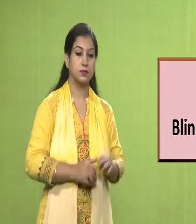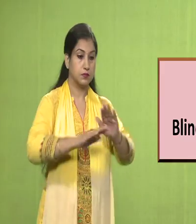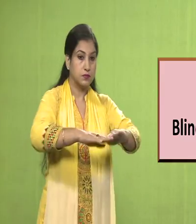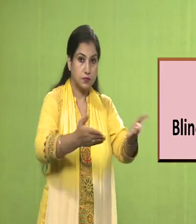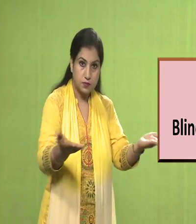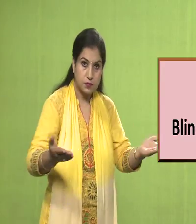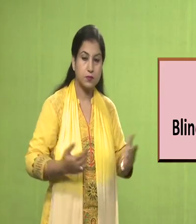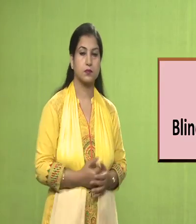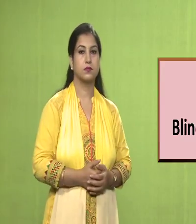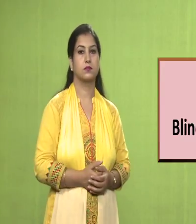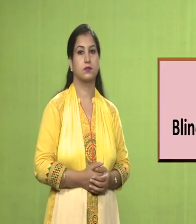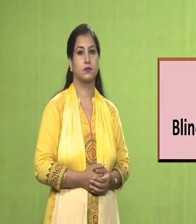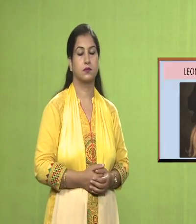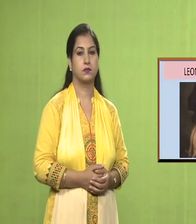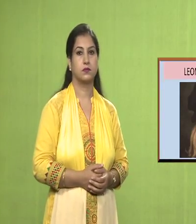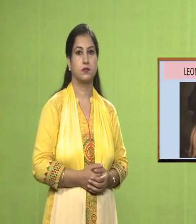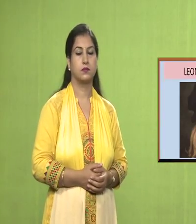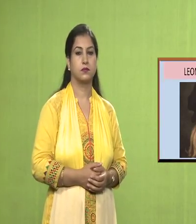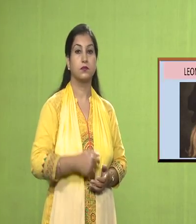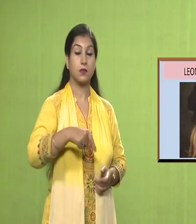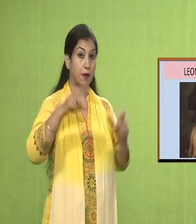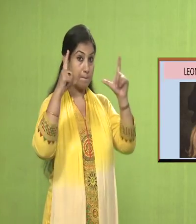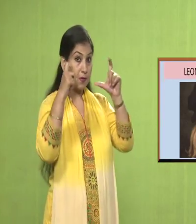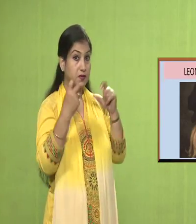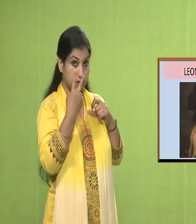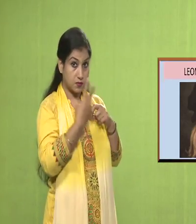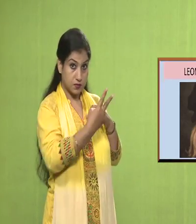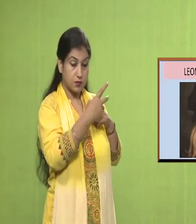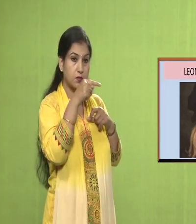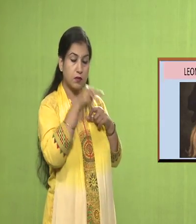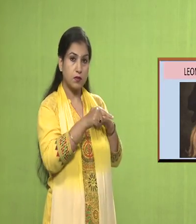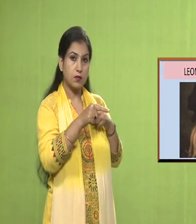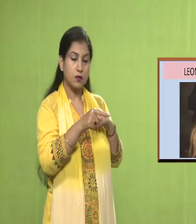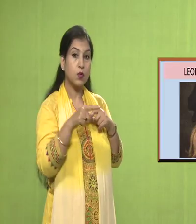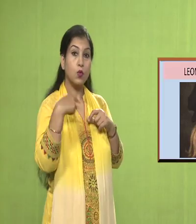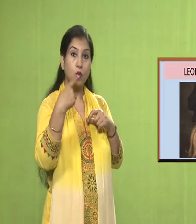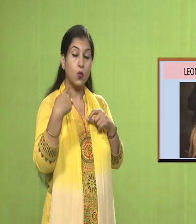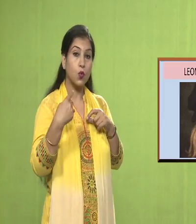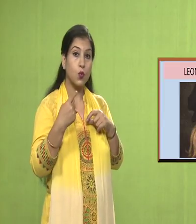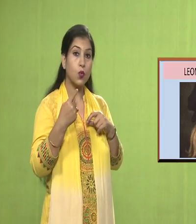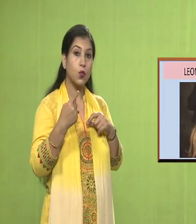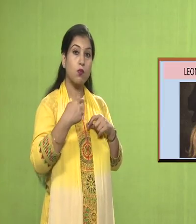Learners, the picture showing on your screen right now is of great Italian artist